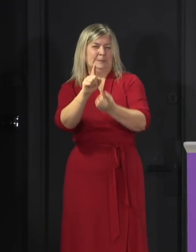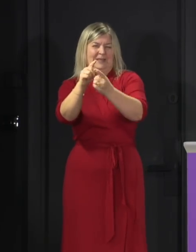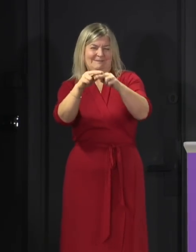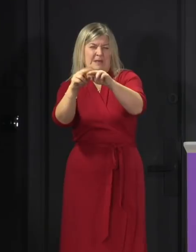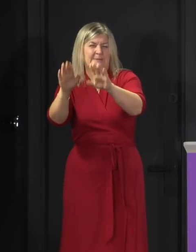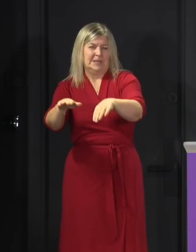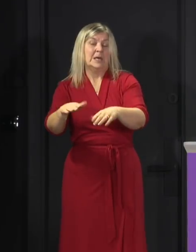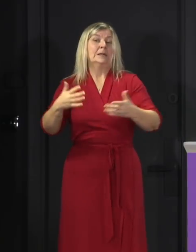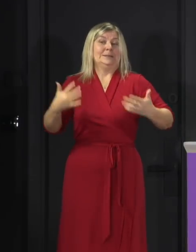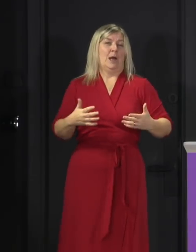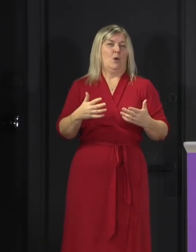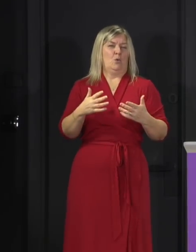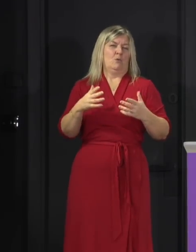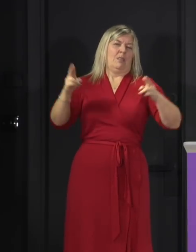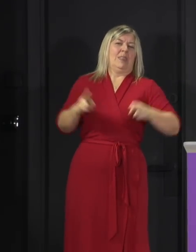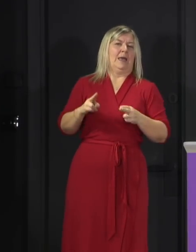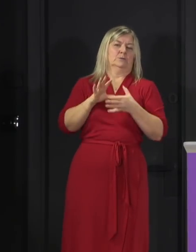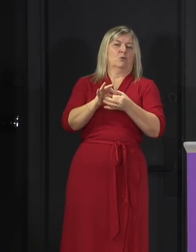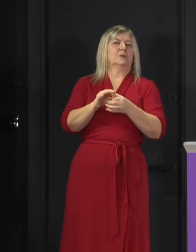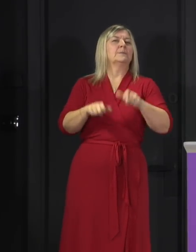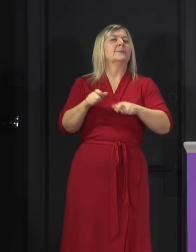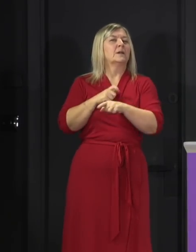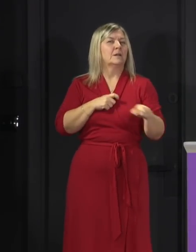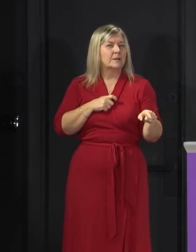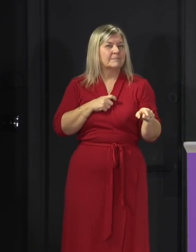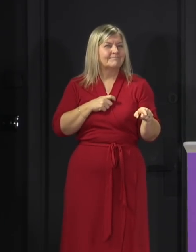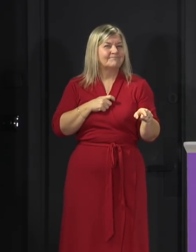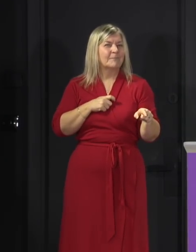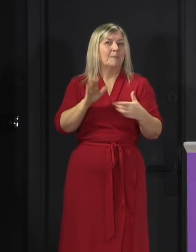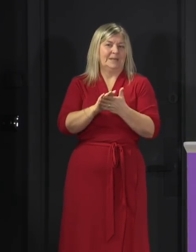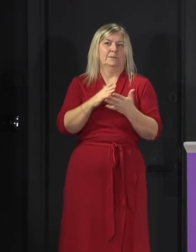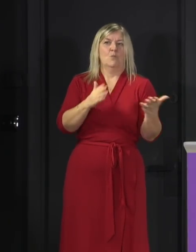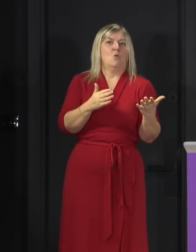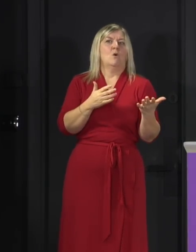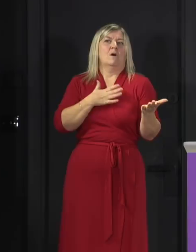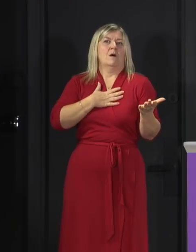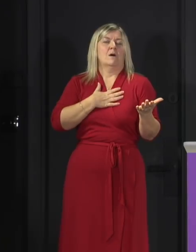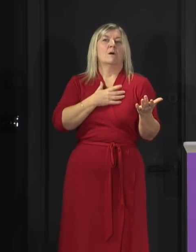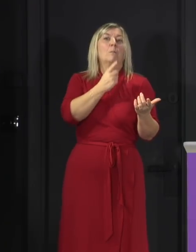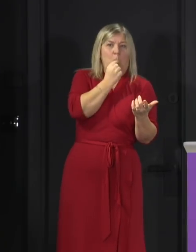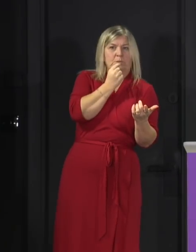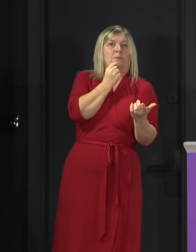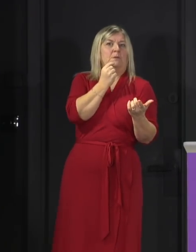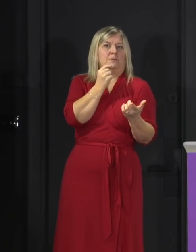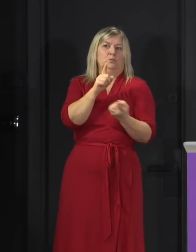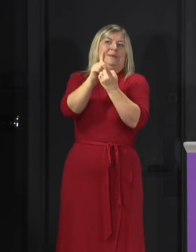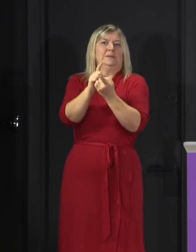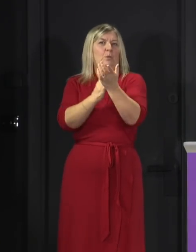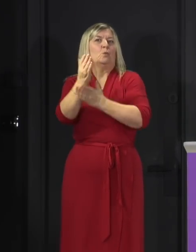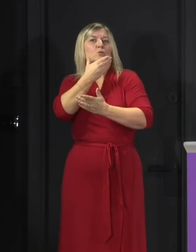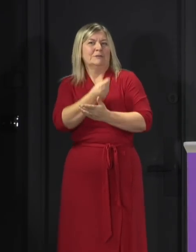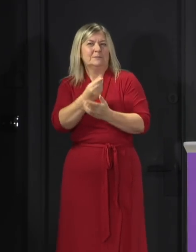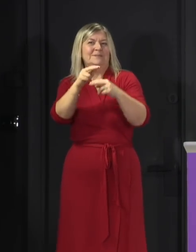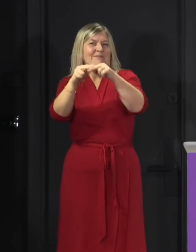and then. And that's particularly the case if you are planning to meet up with any elderly relatives over Christmas. So,